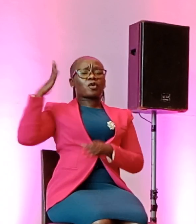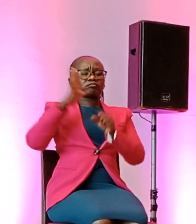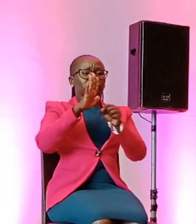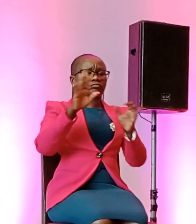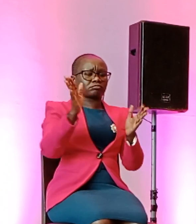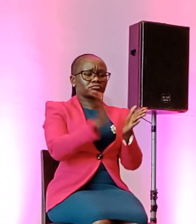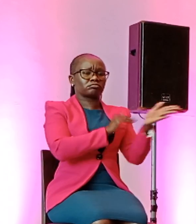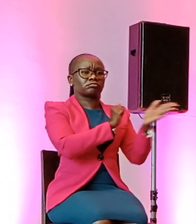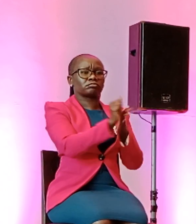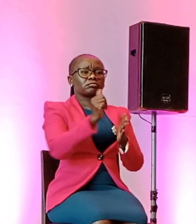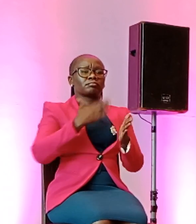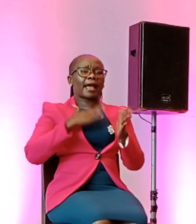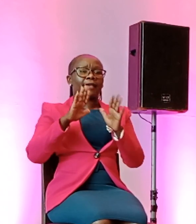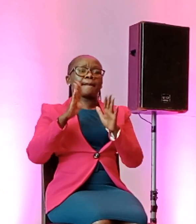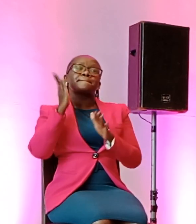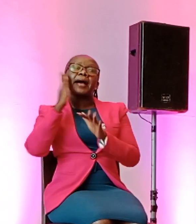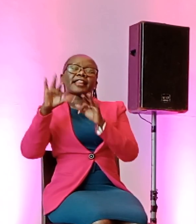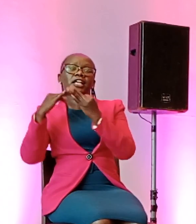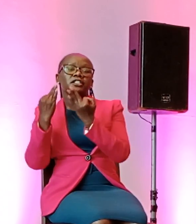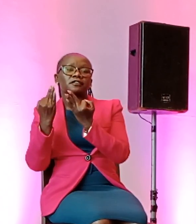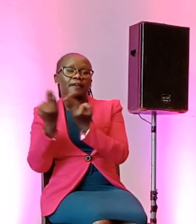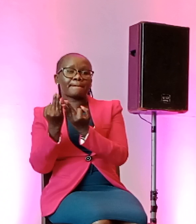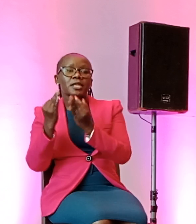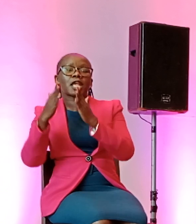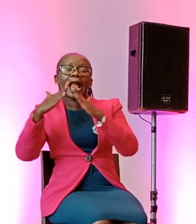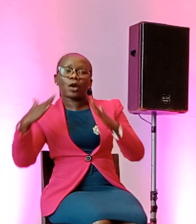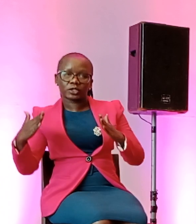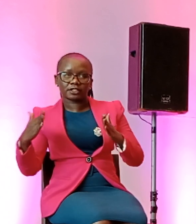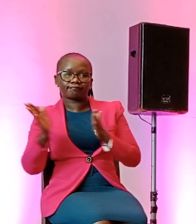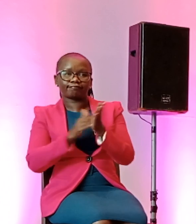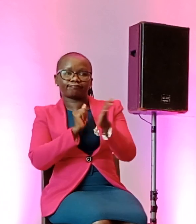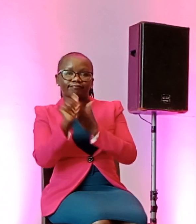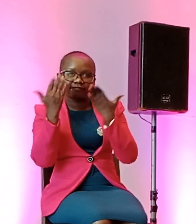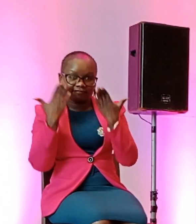my mom's home, our home.